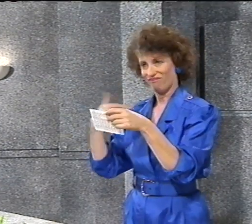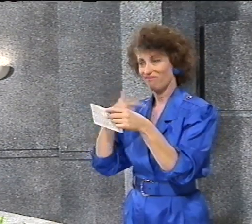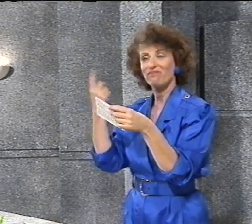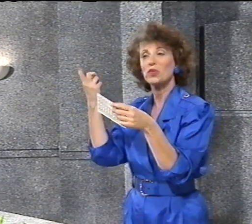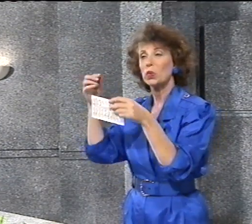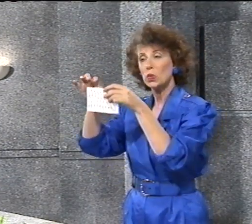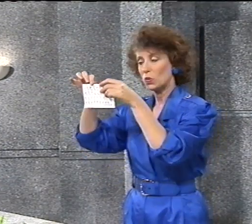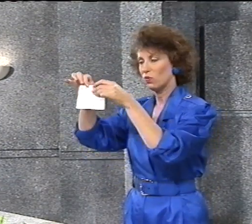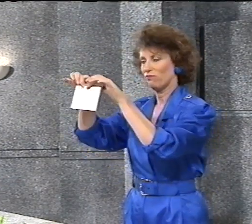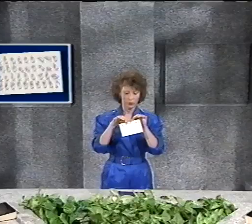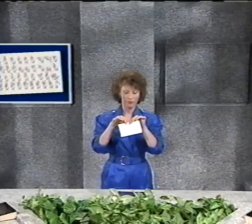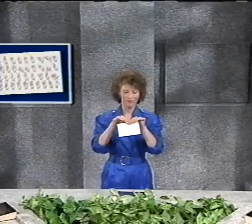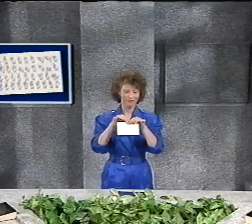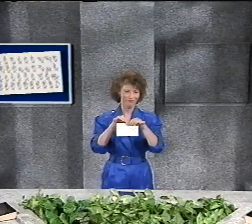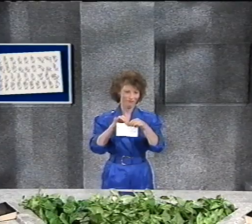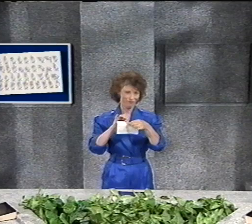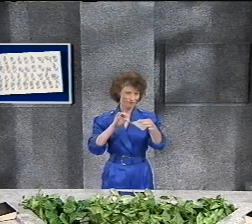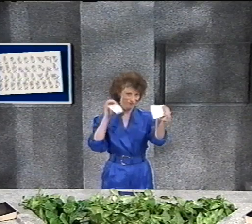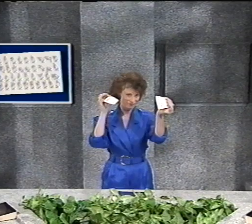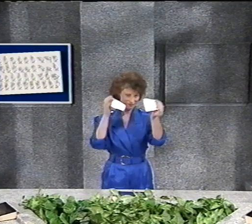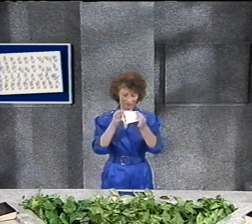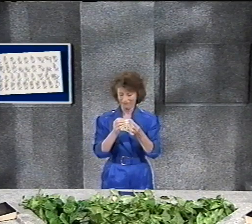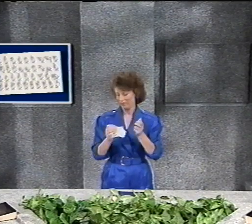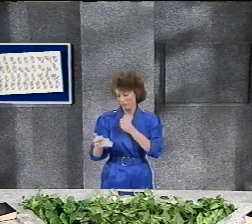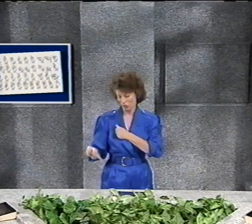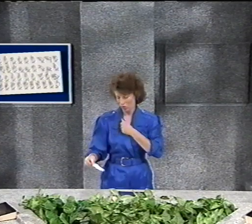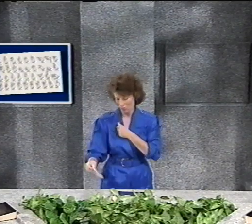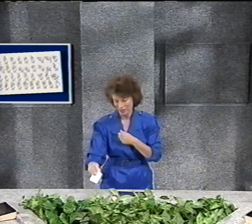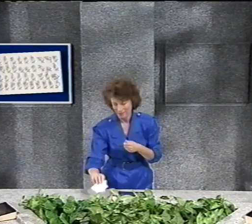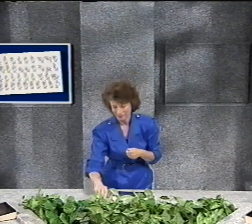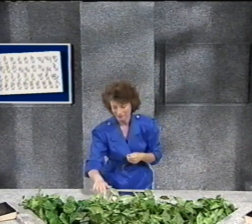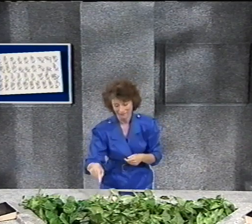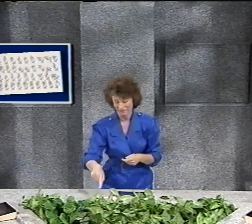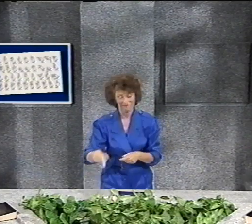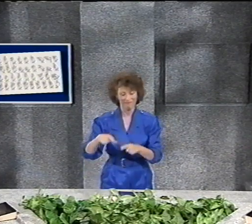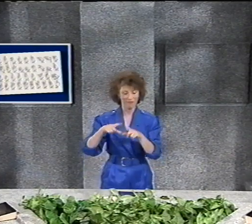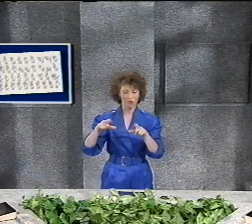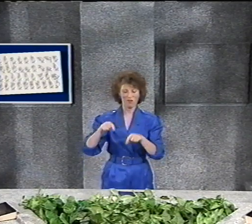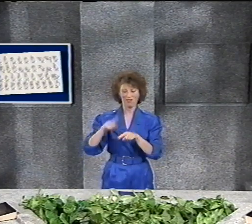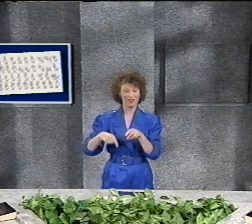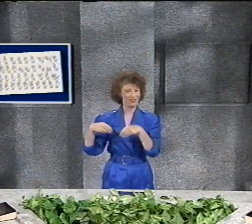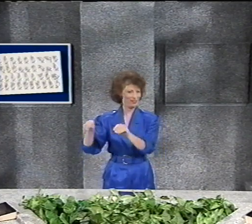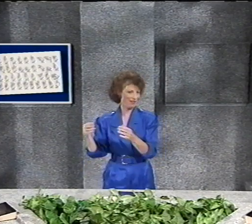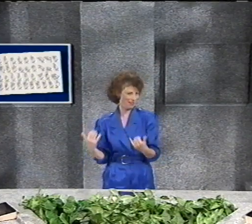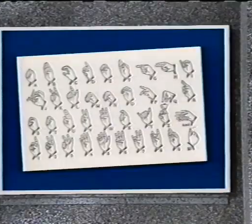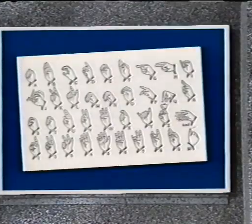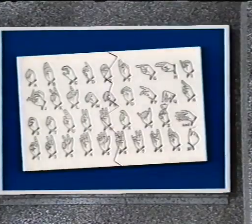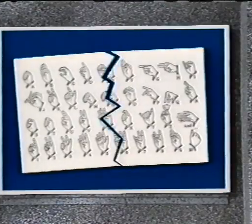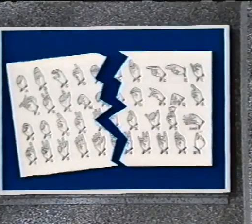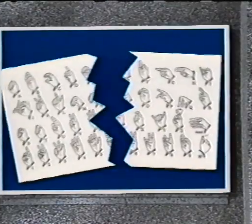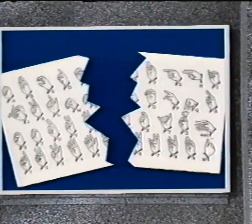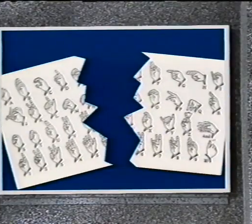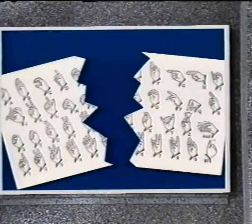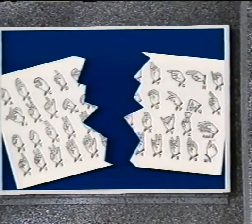appropriate tool to use for learning the alphabet. No, you can't.